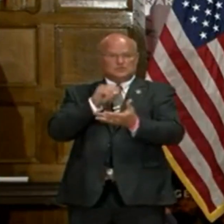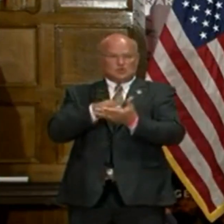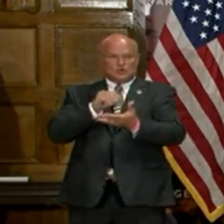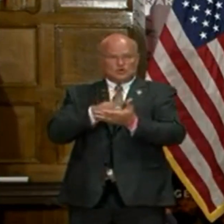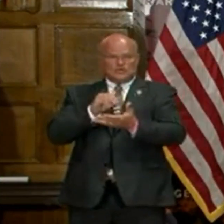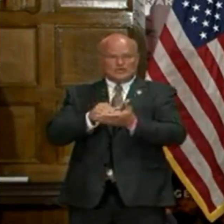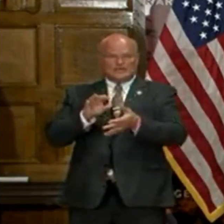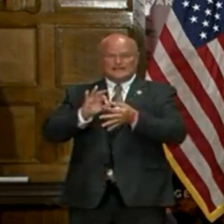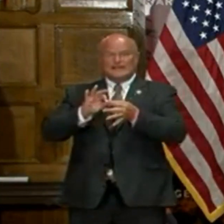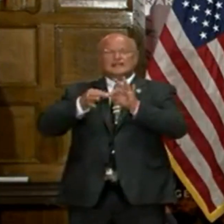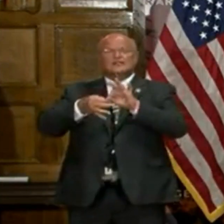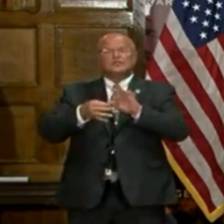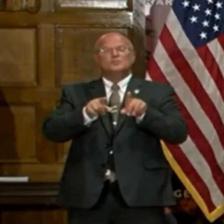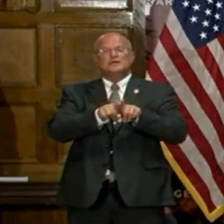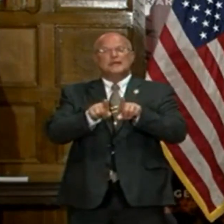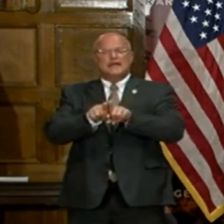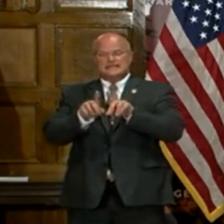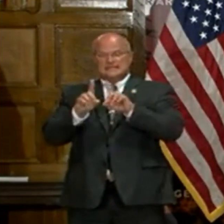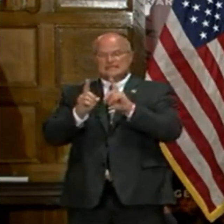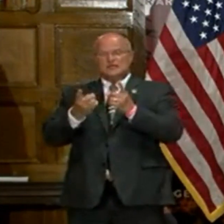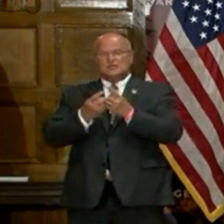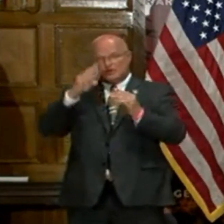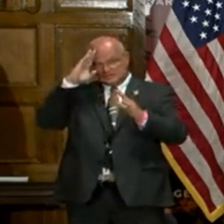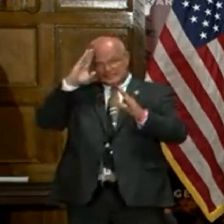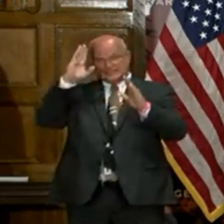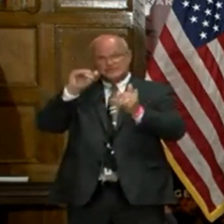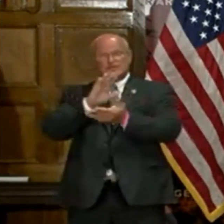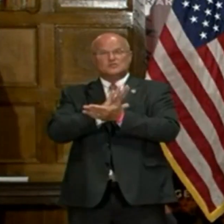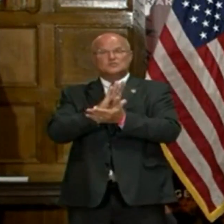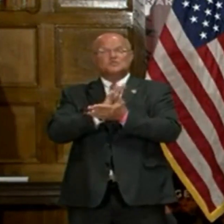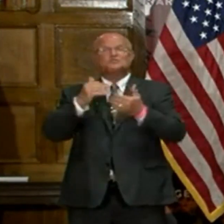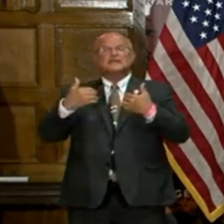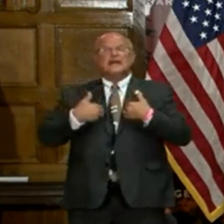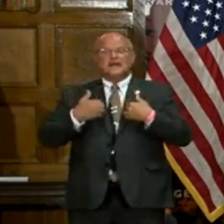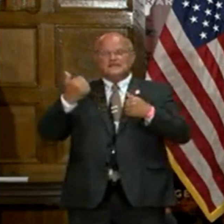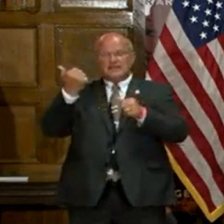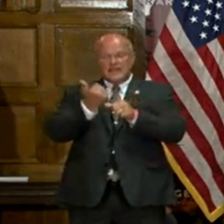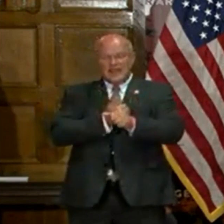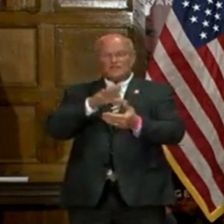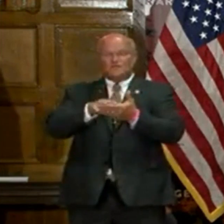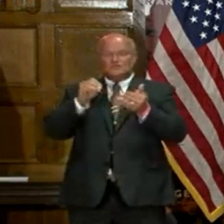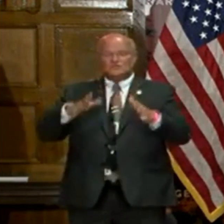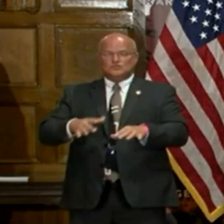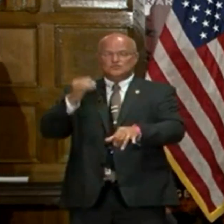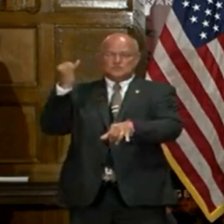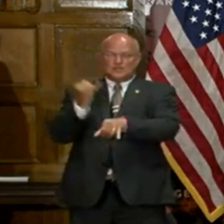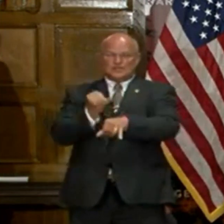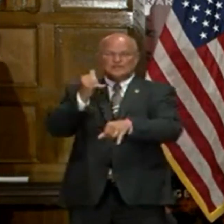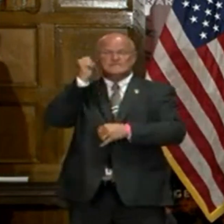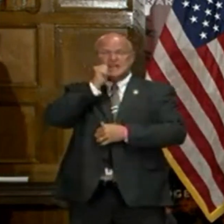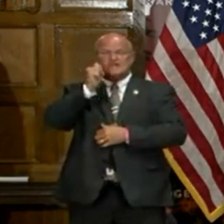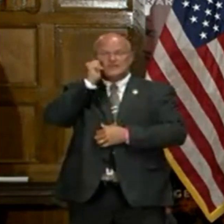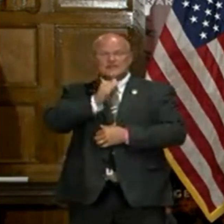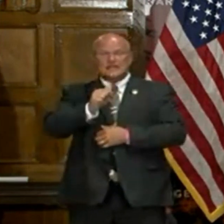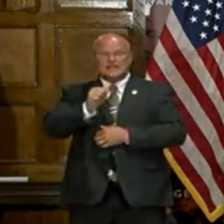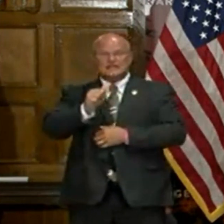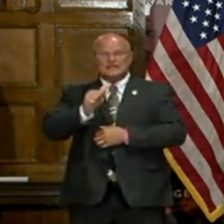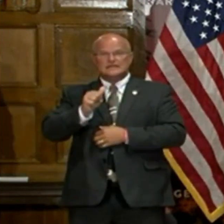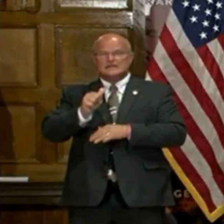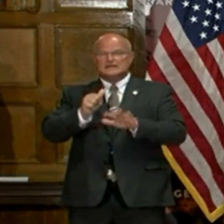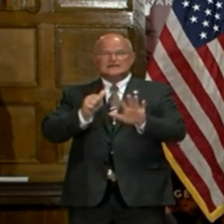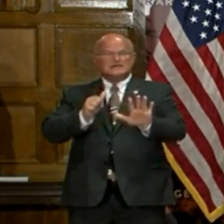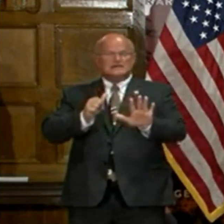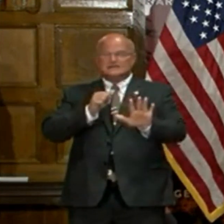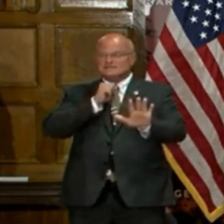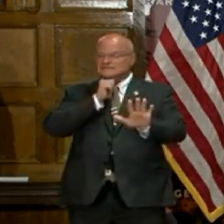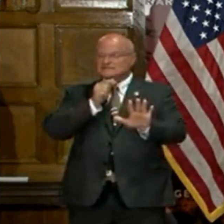has been interpreted as the department is expecting schools to have every student on campus every day. And that's